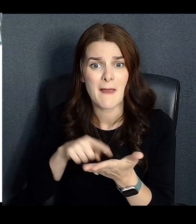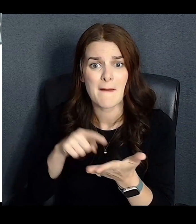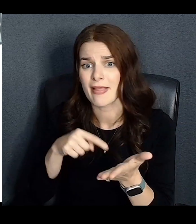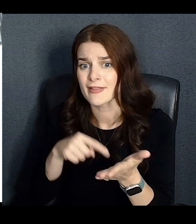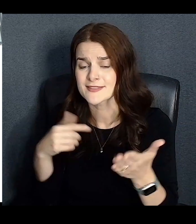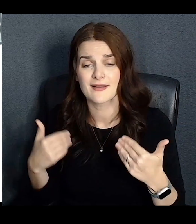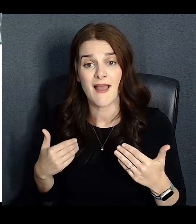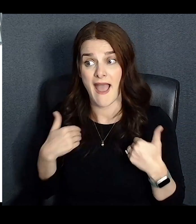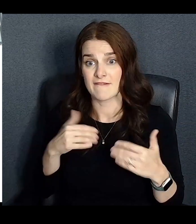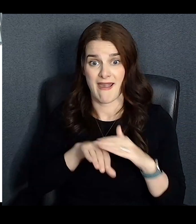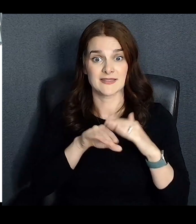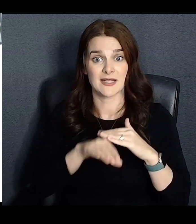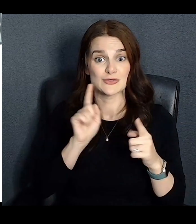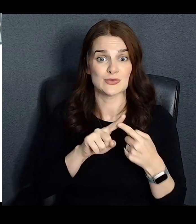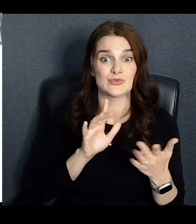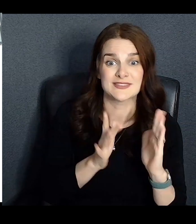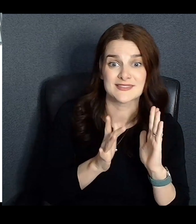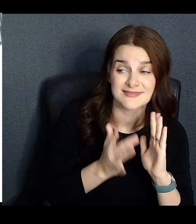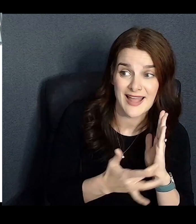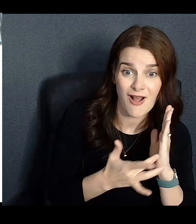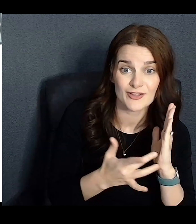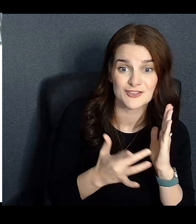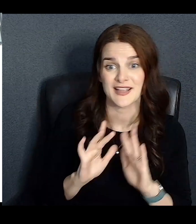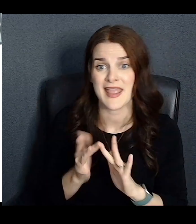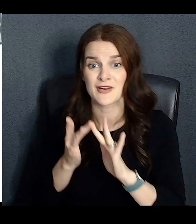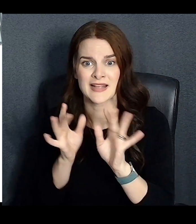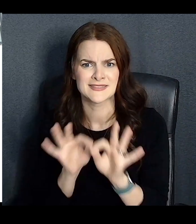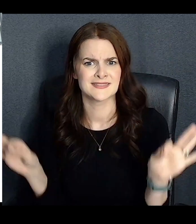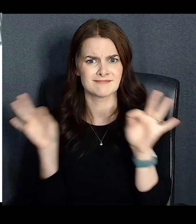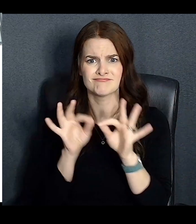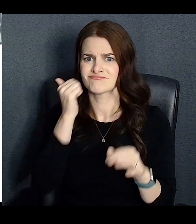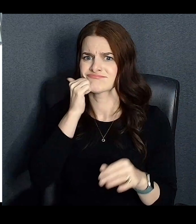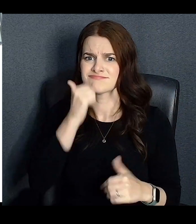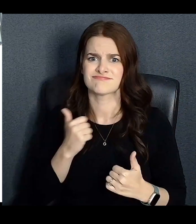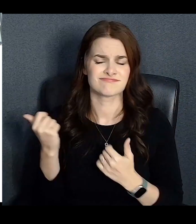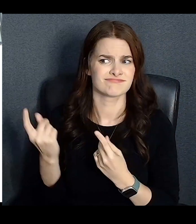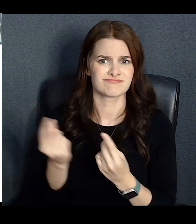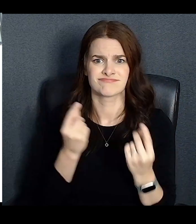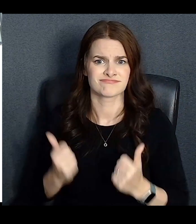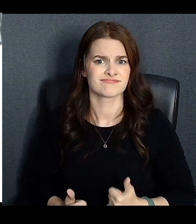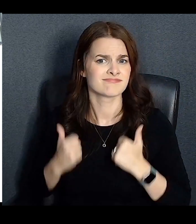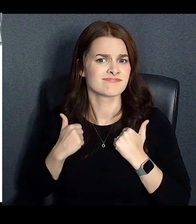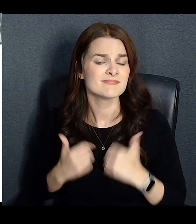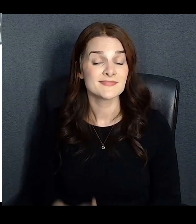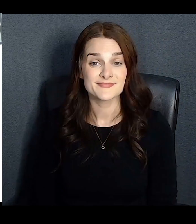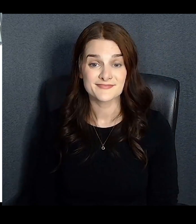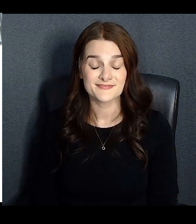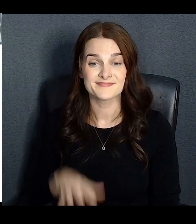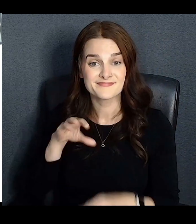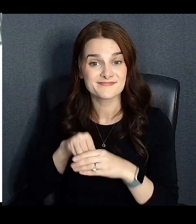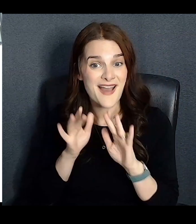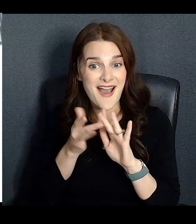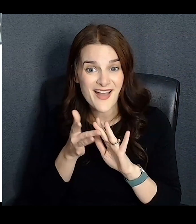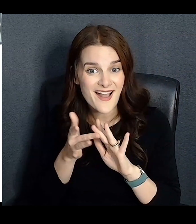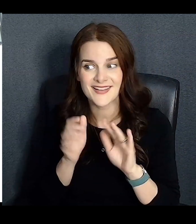having access to technology and internet is essential to our daily lives. And